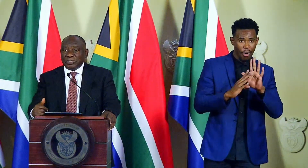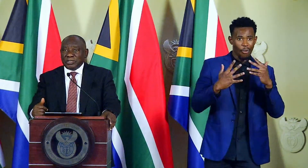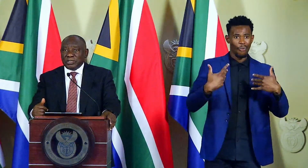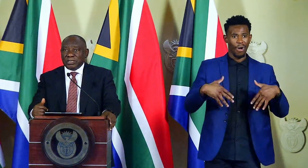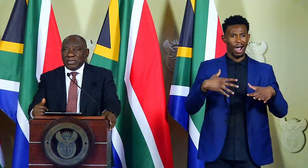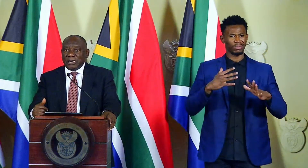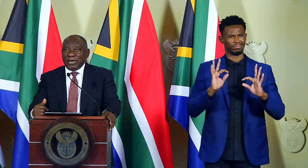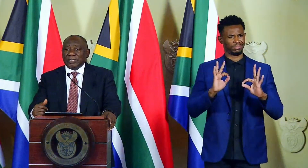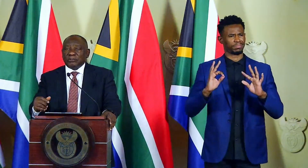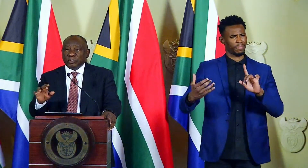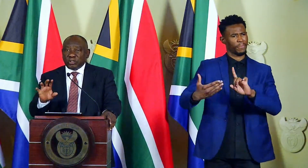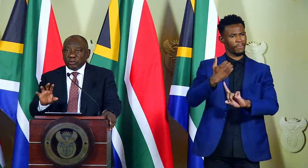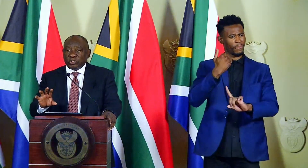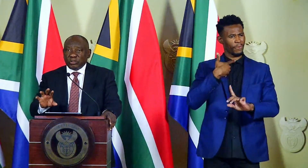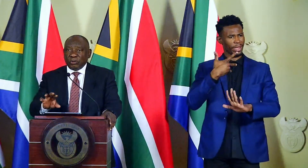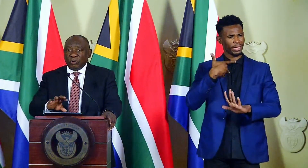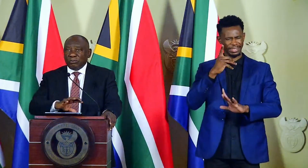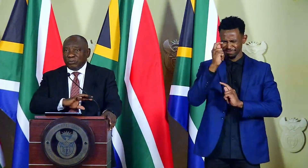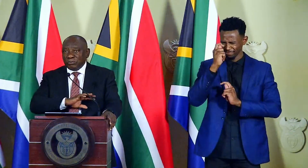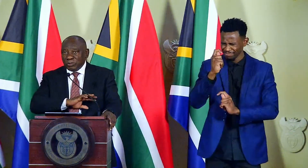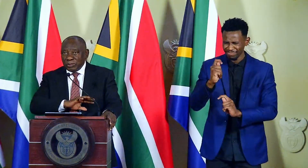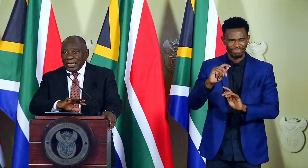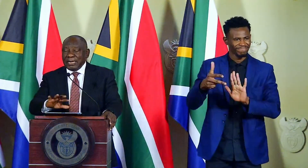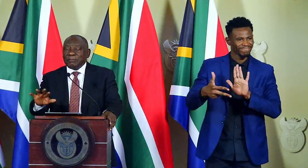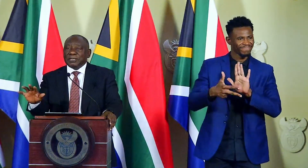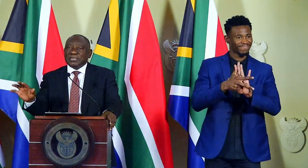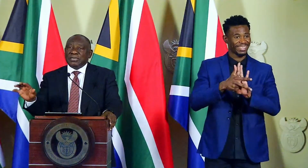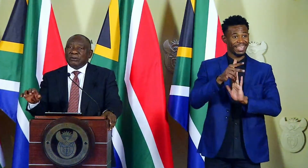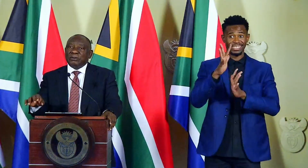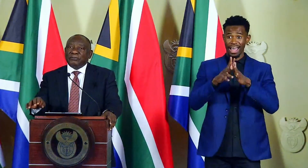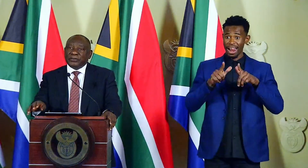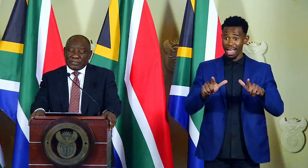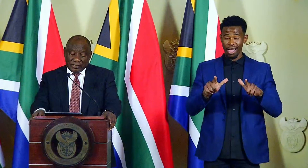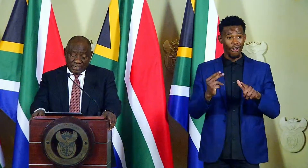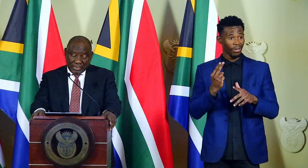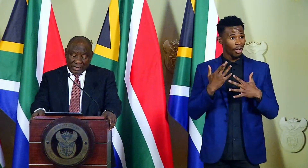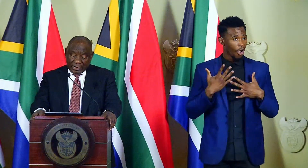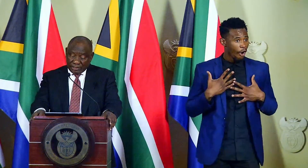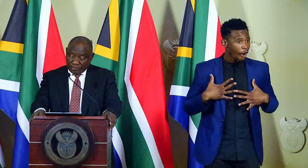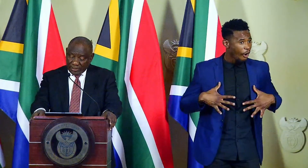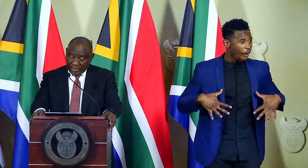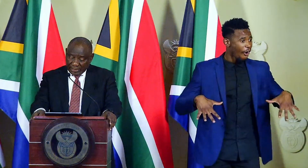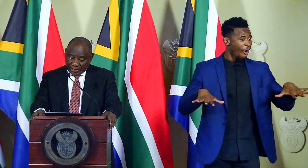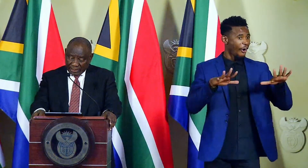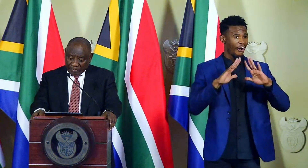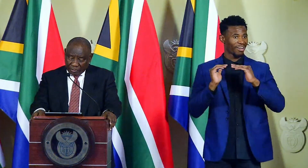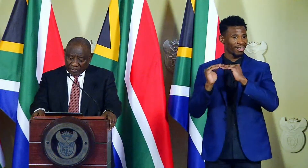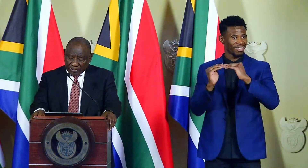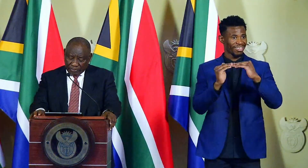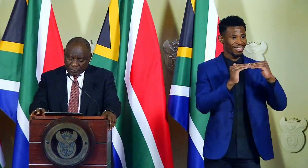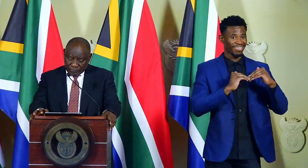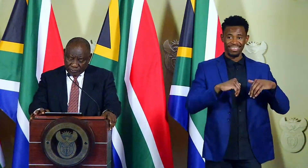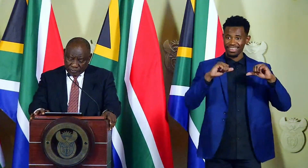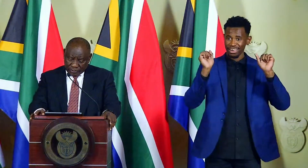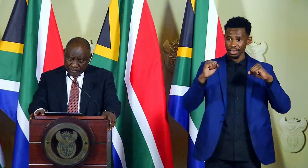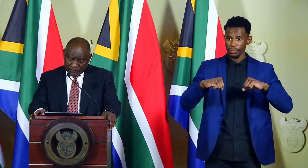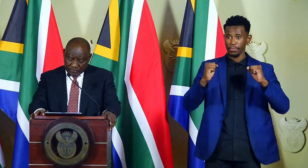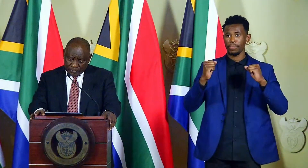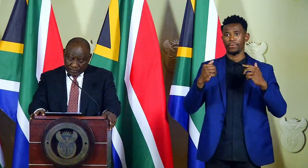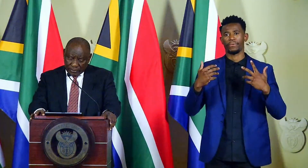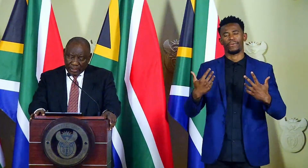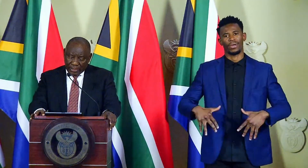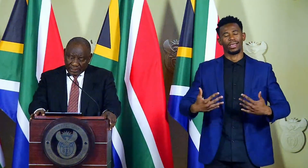sign language and to do so unanimously, all of us, as we had the report being put